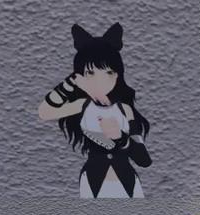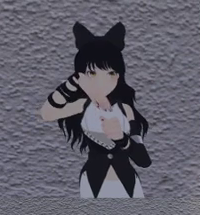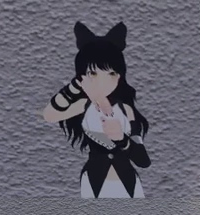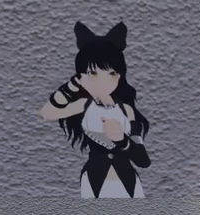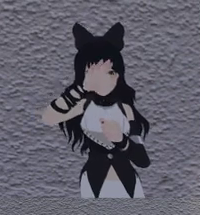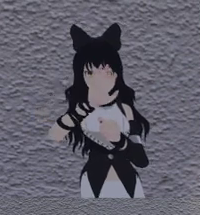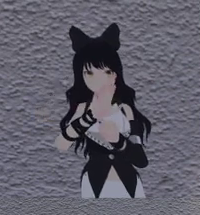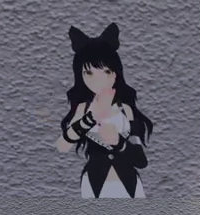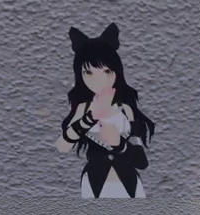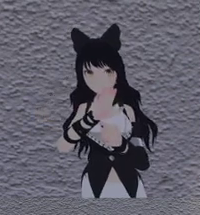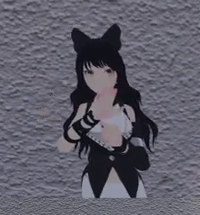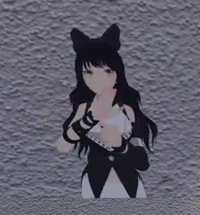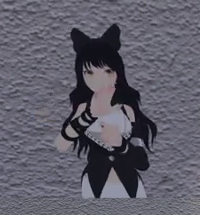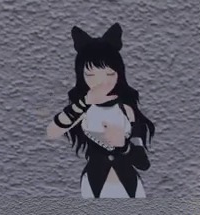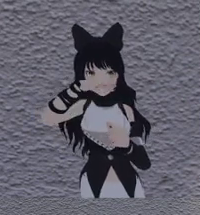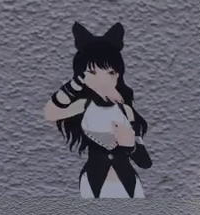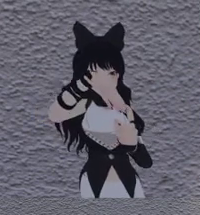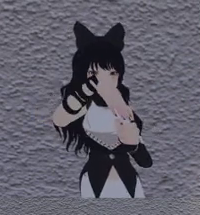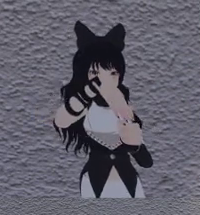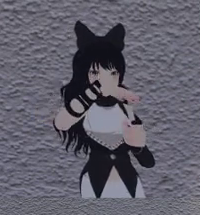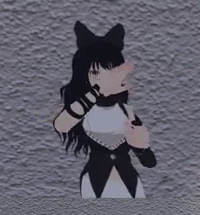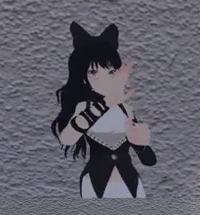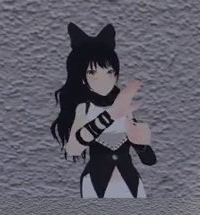going to do is soda.